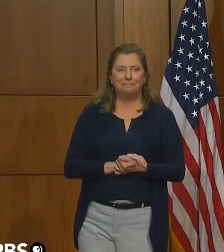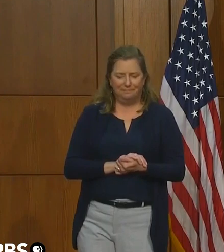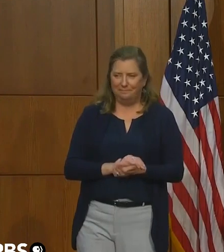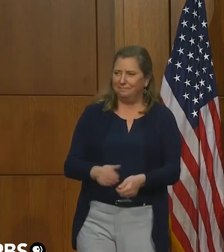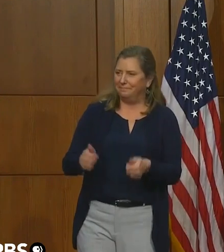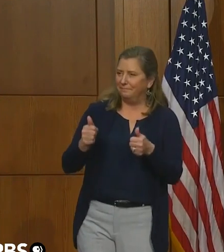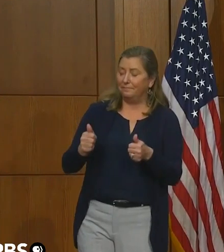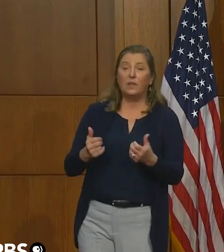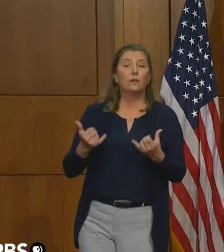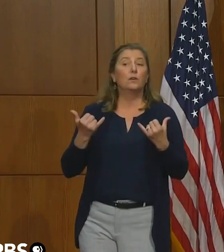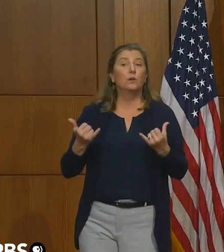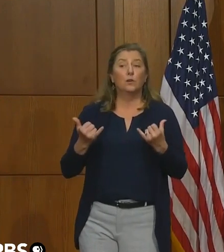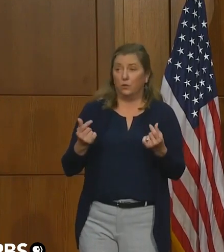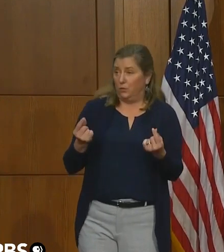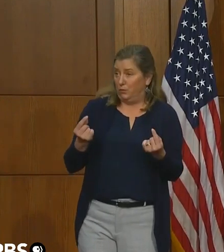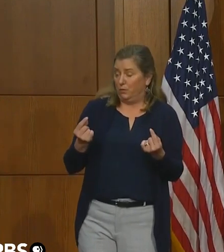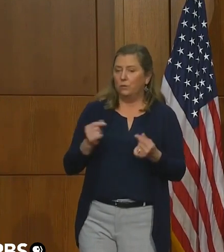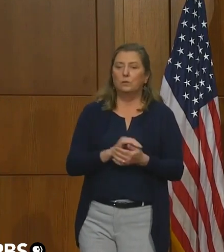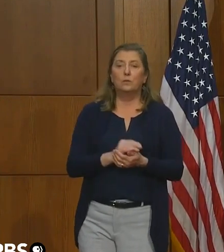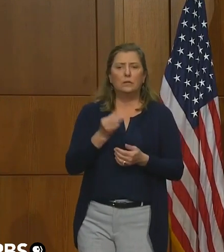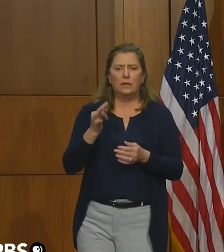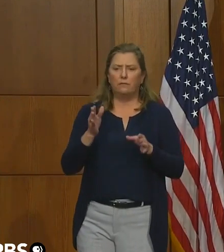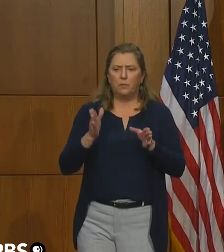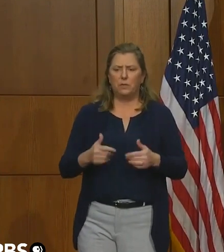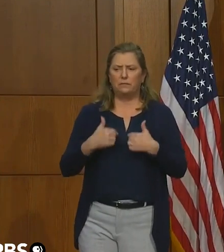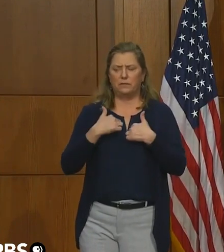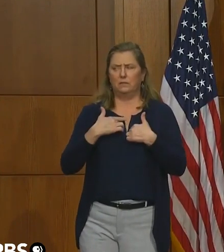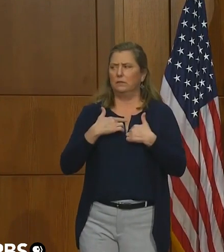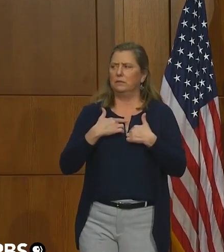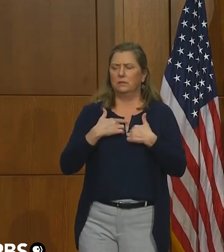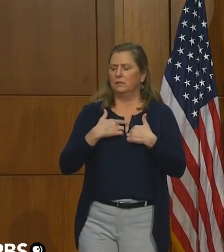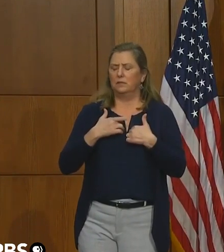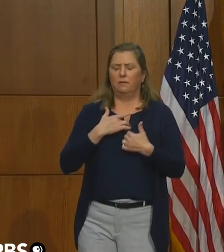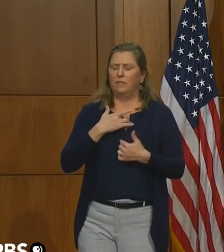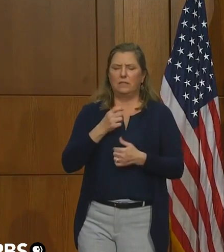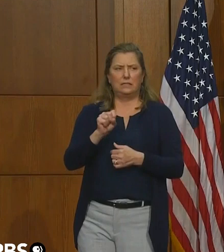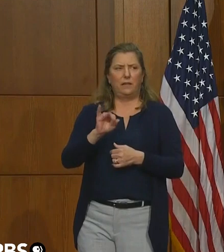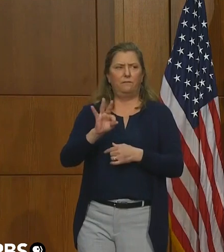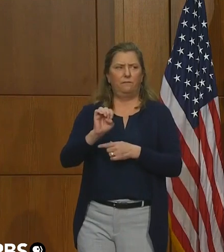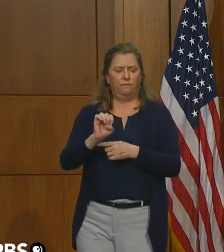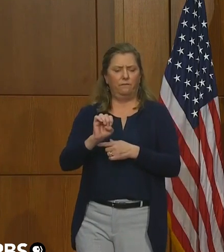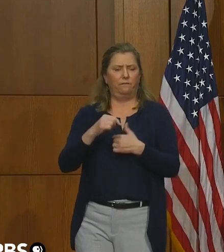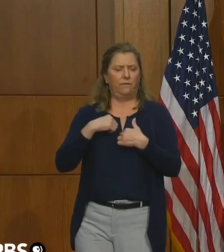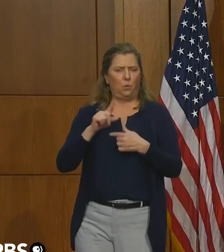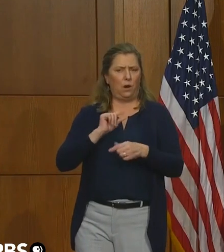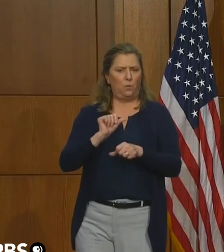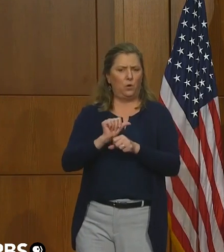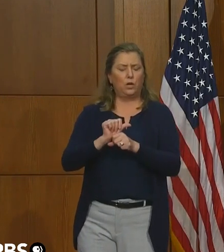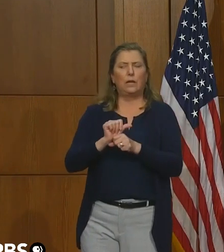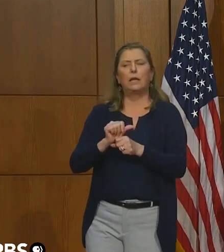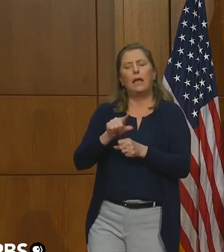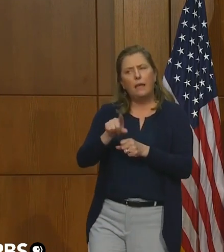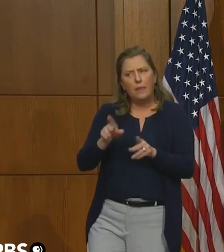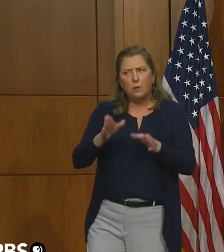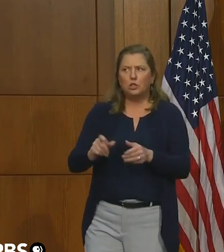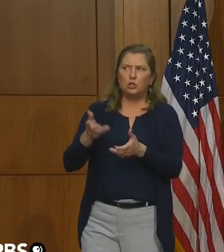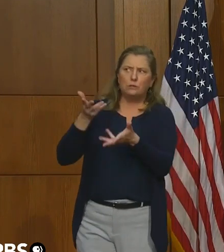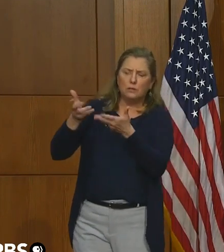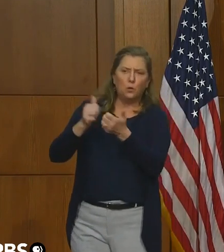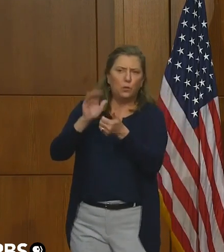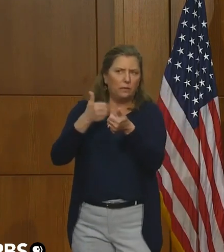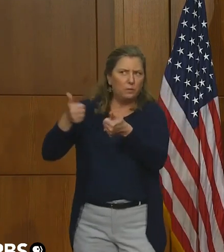Great. So the current practice is if someone feels unsafe at work, that they work with their employer and talk about ways to make